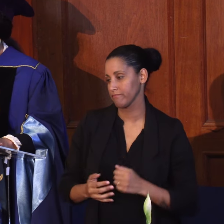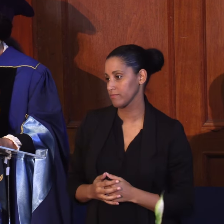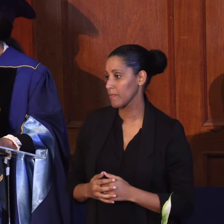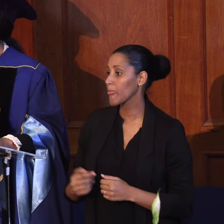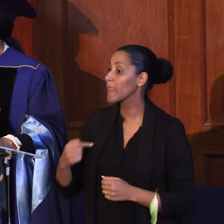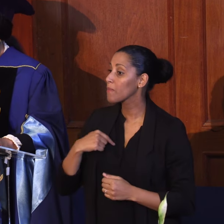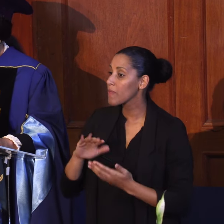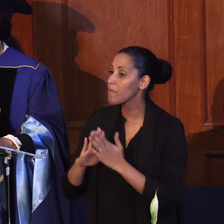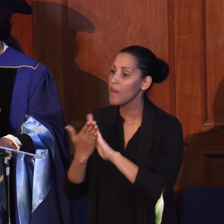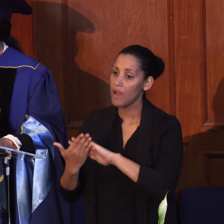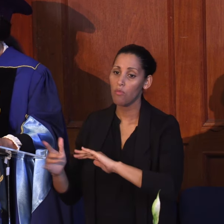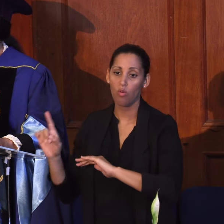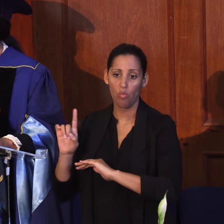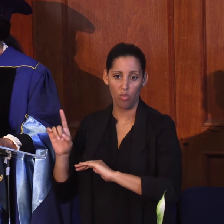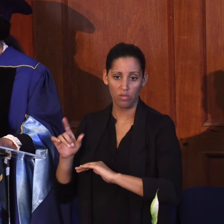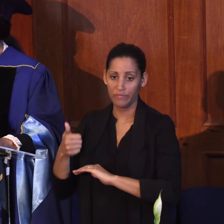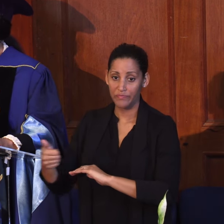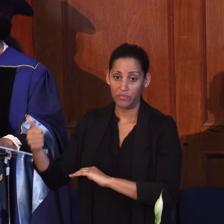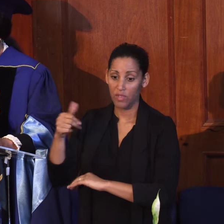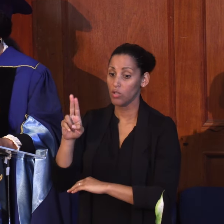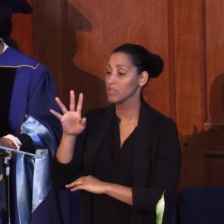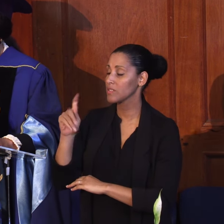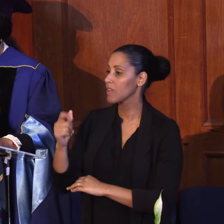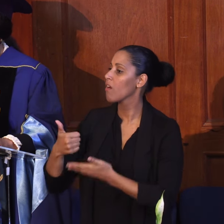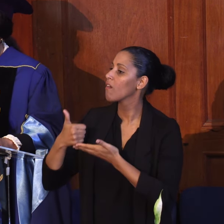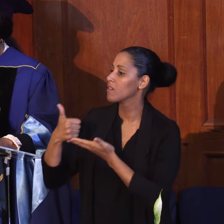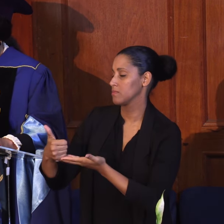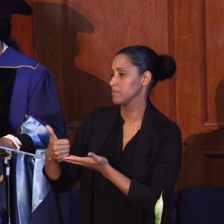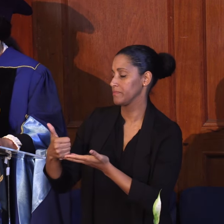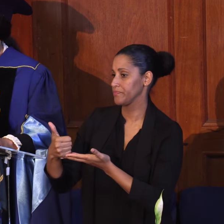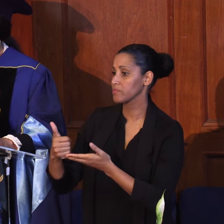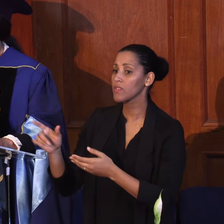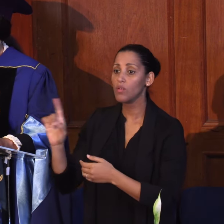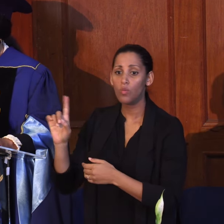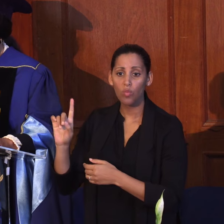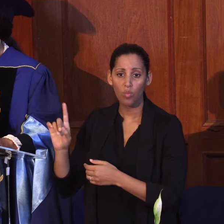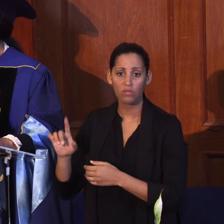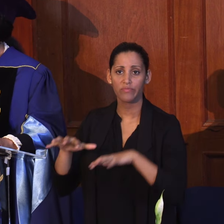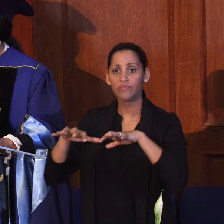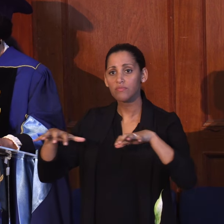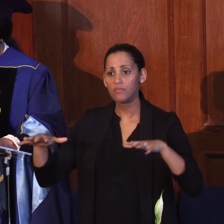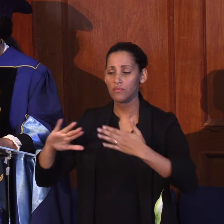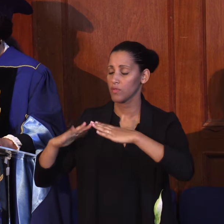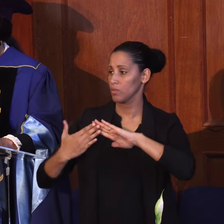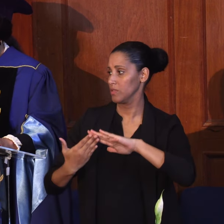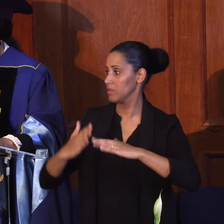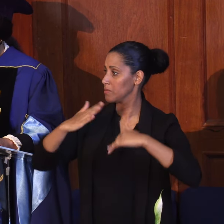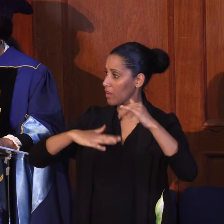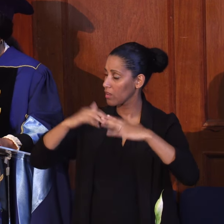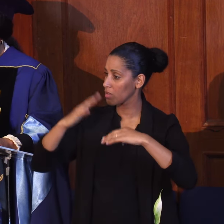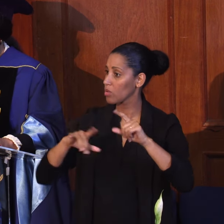became Chancellor of UCT to help build the campus community and to take